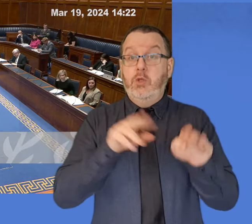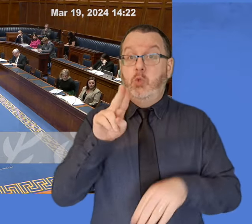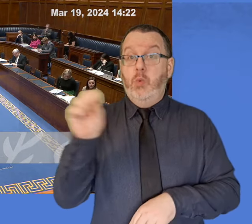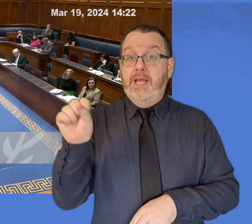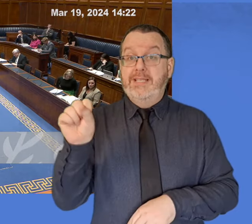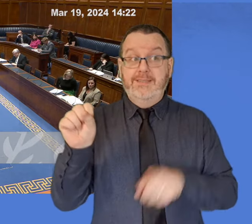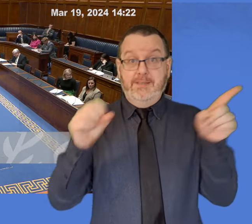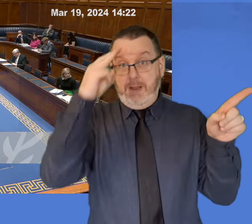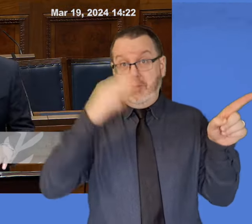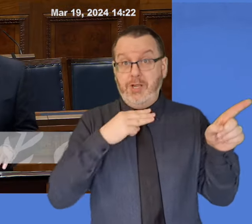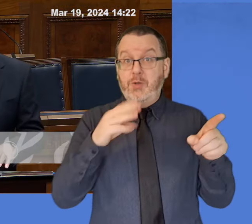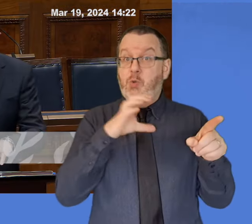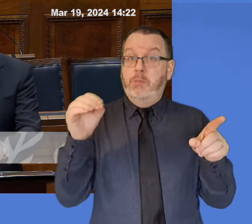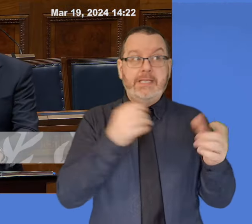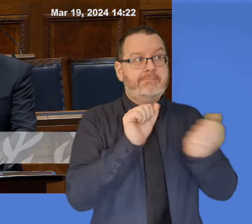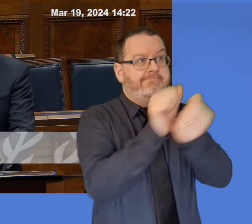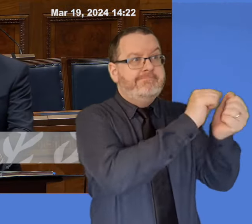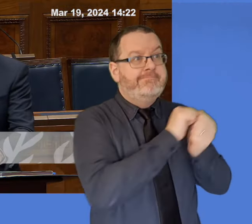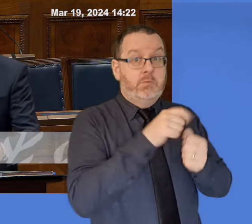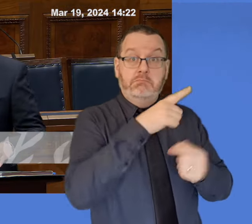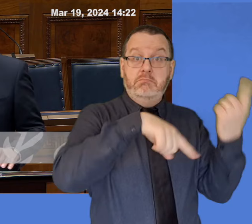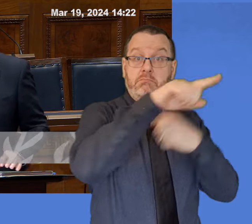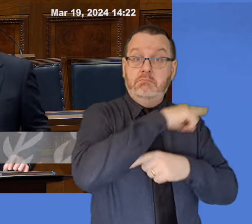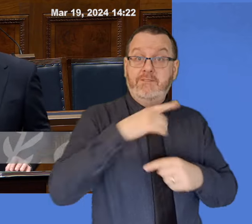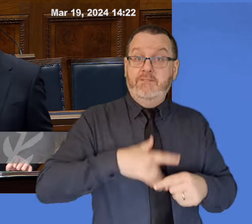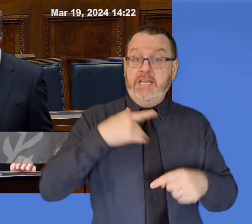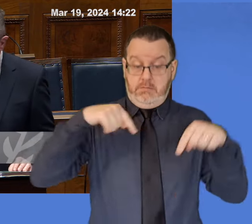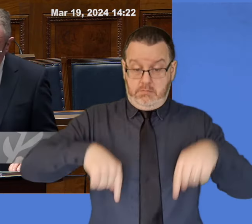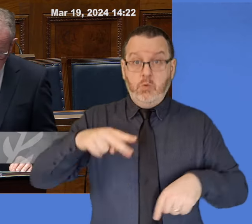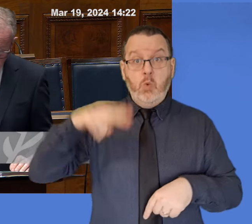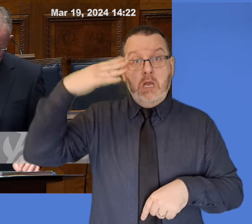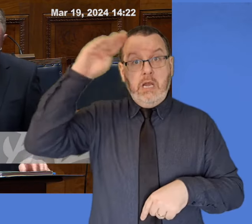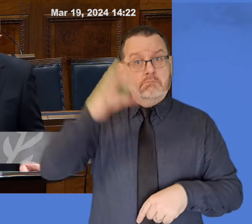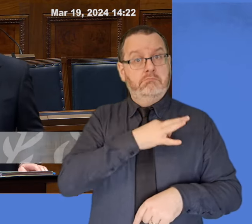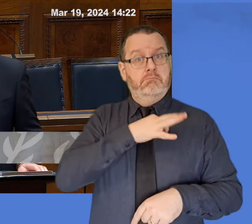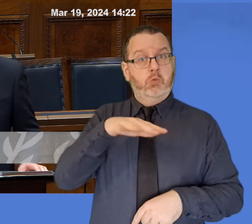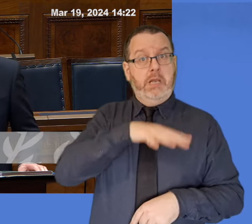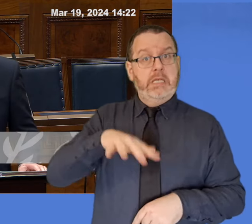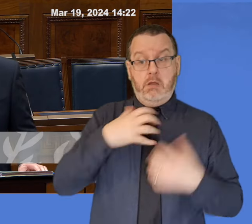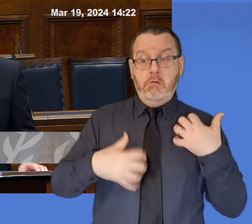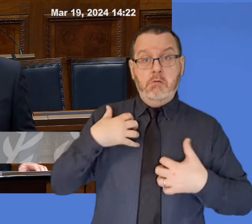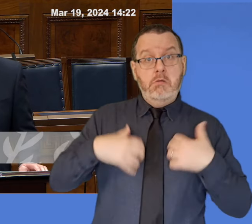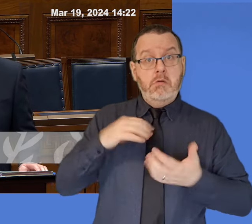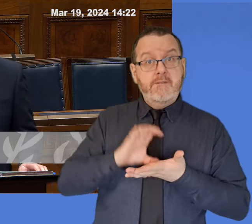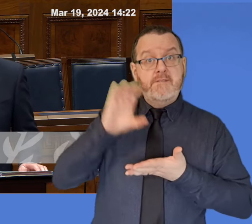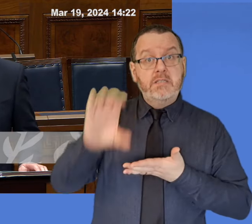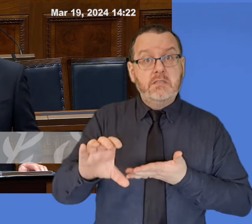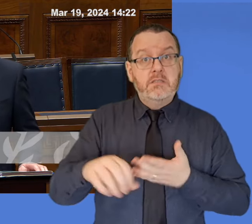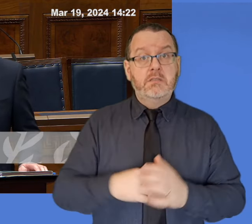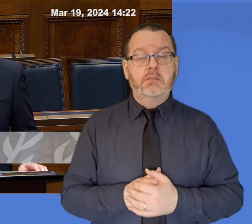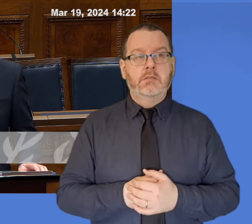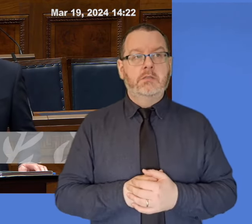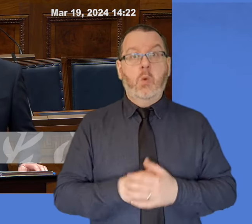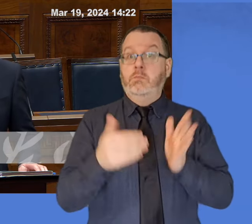Yes, absolutely. I mean, the visit was a very successful one in terms of our engagement. I spent some time in New York engaging with businesses